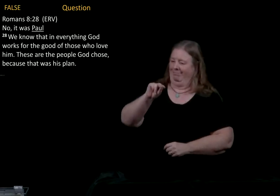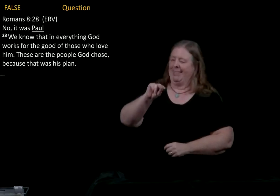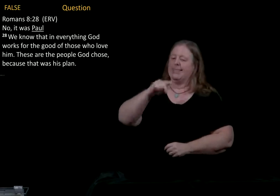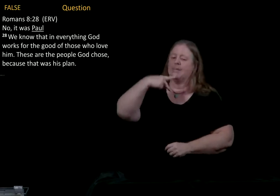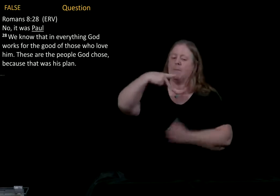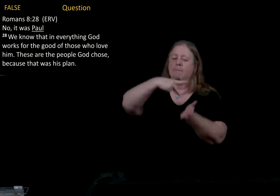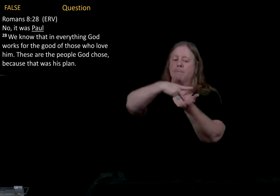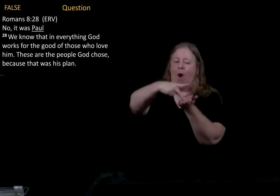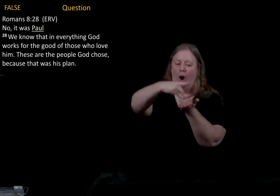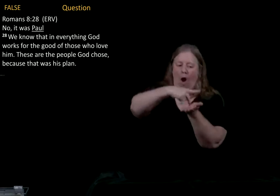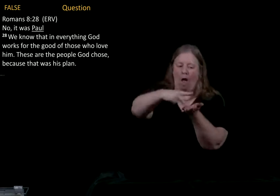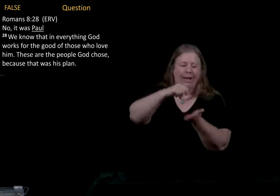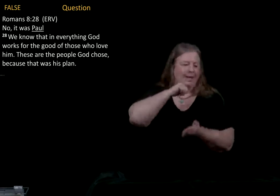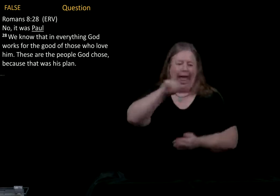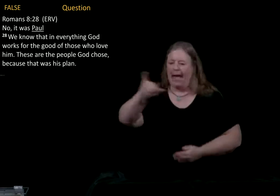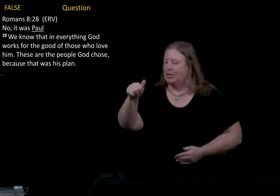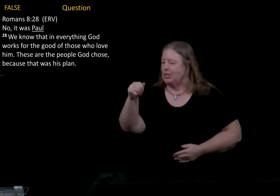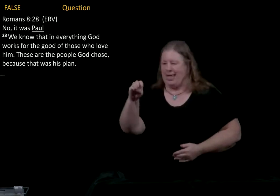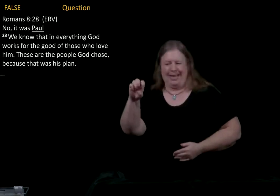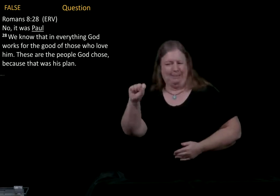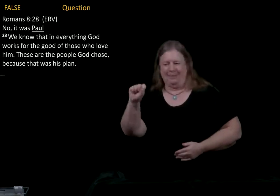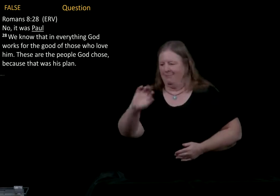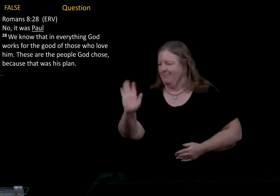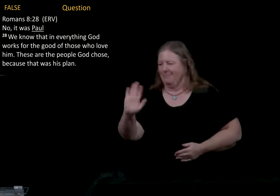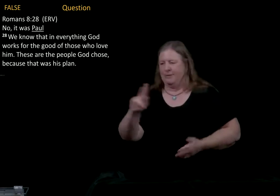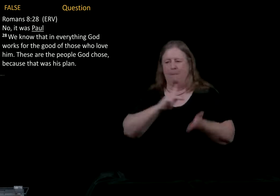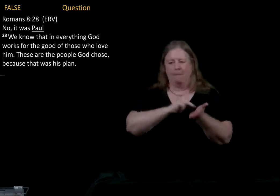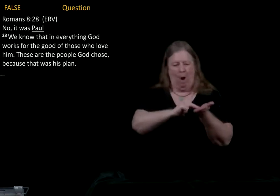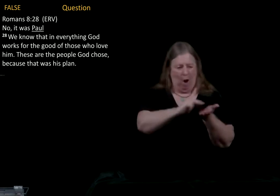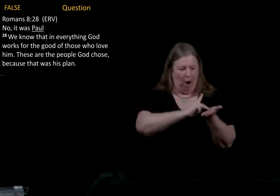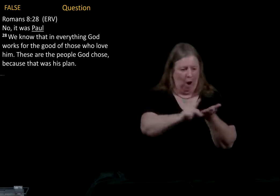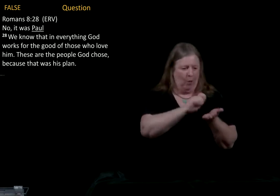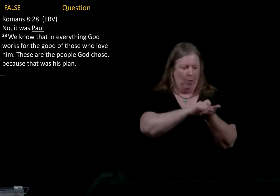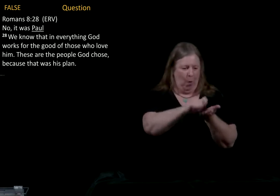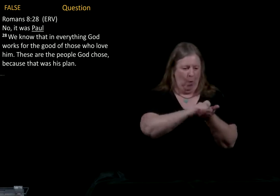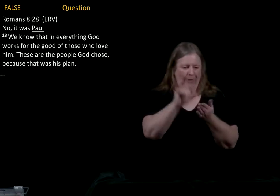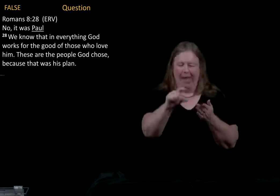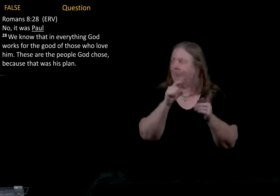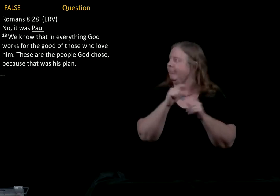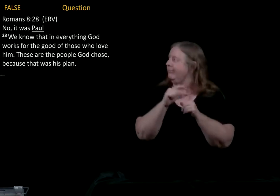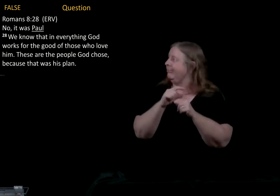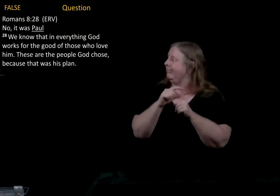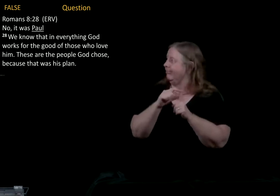It's false. Paul, not James, wrote those words. Paul wrote those.